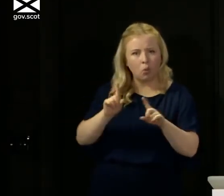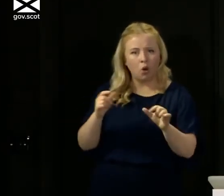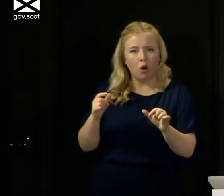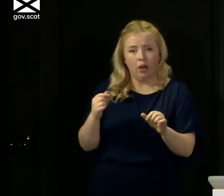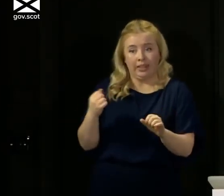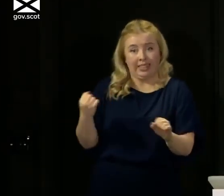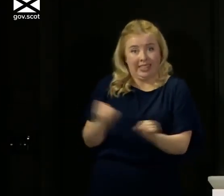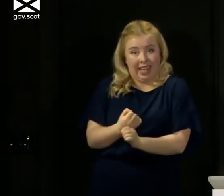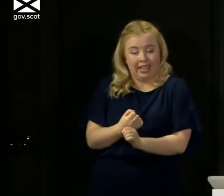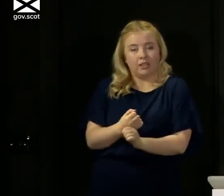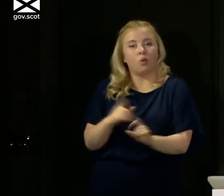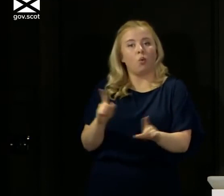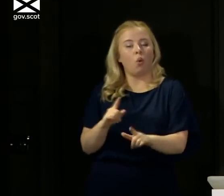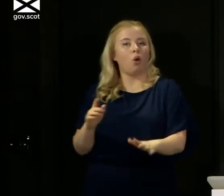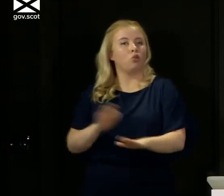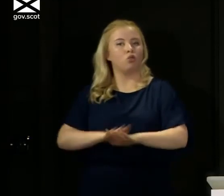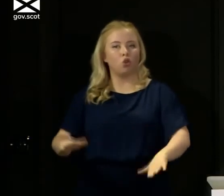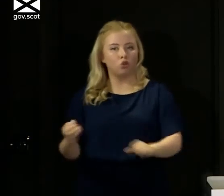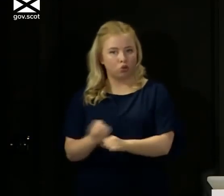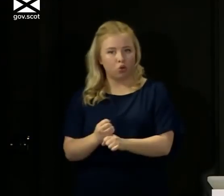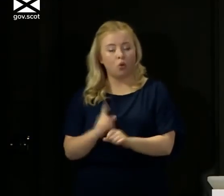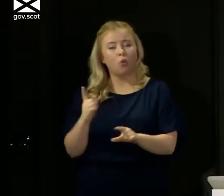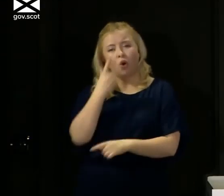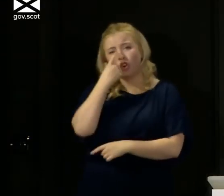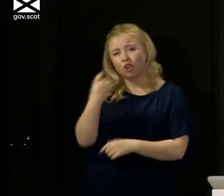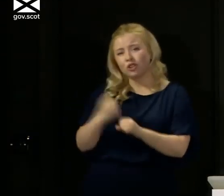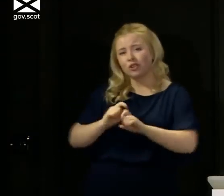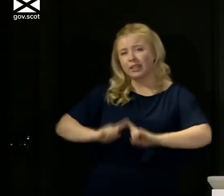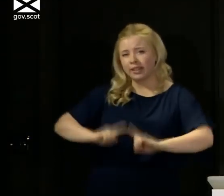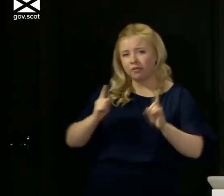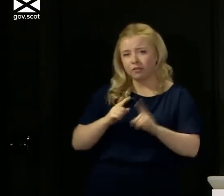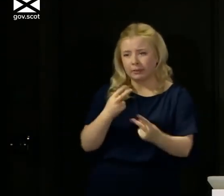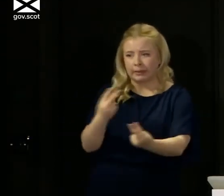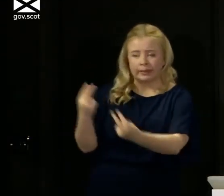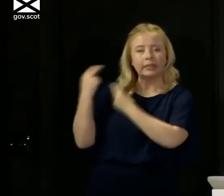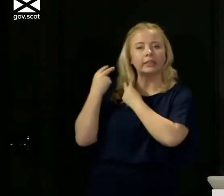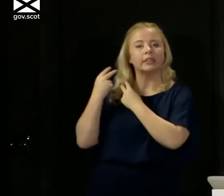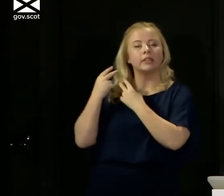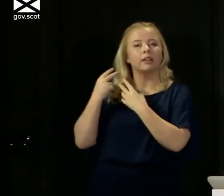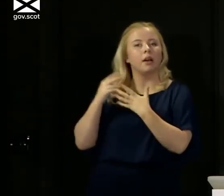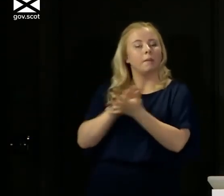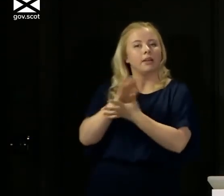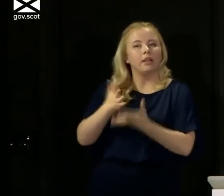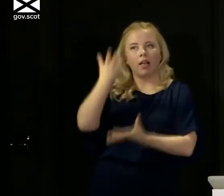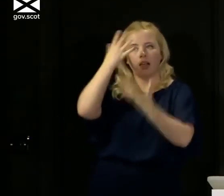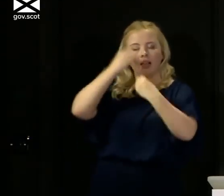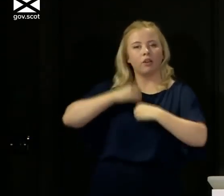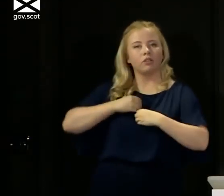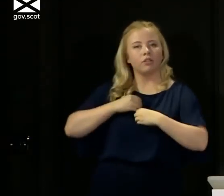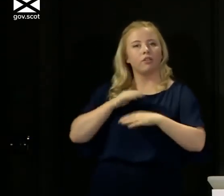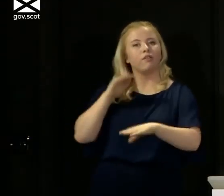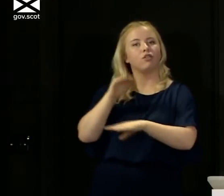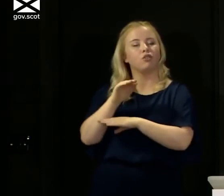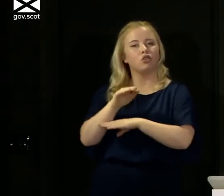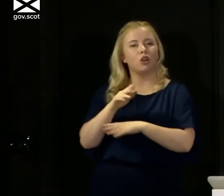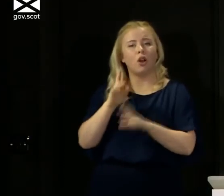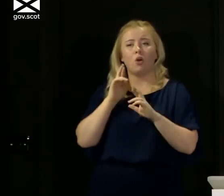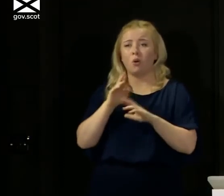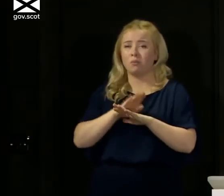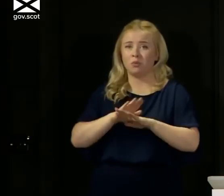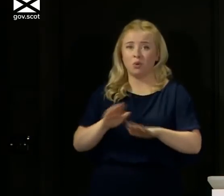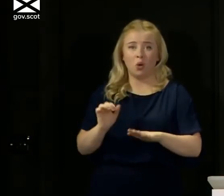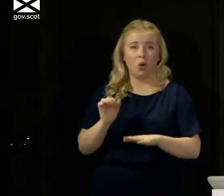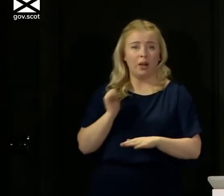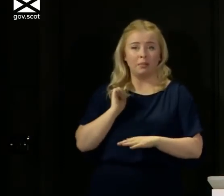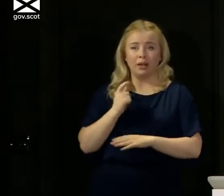do, what we could have done differently, what we did right, so that lessons are learned for the future, because I hope it's not any time soon,